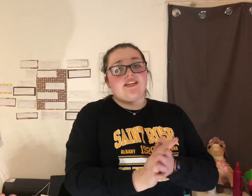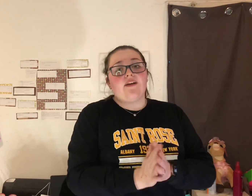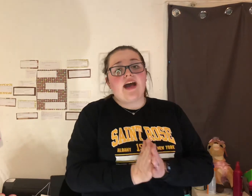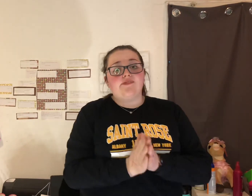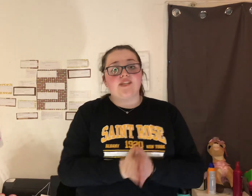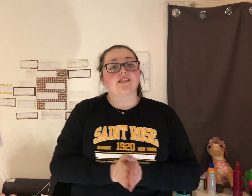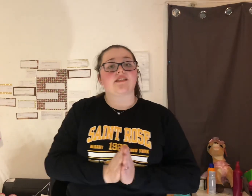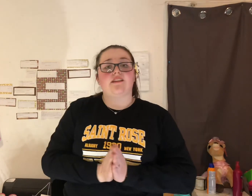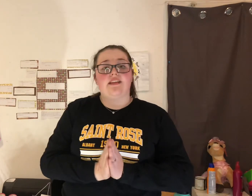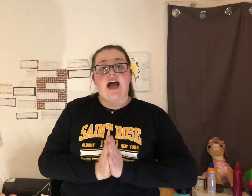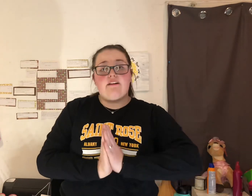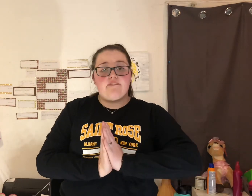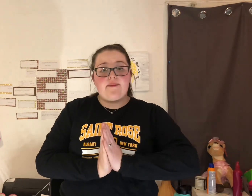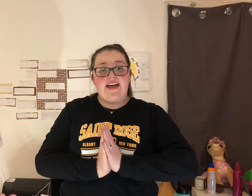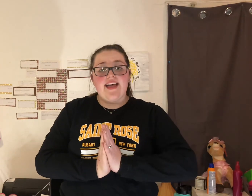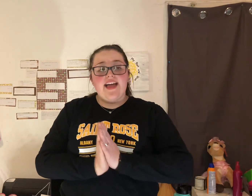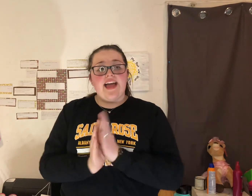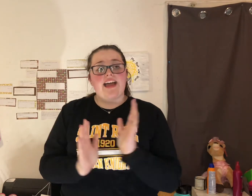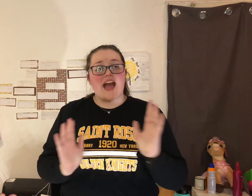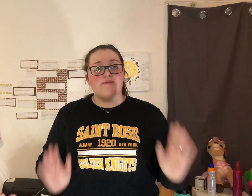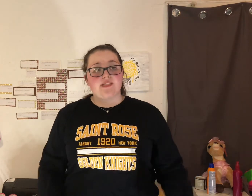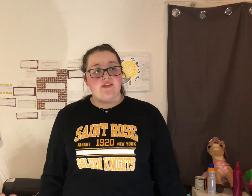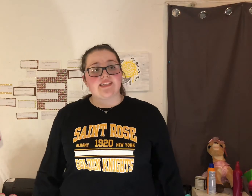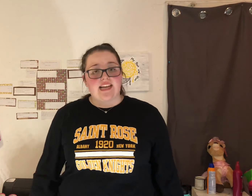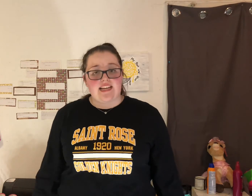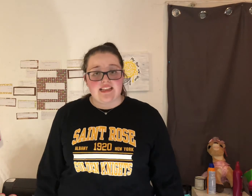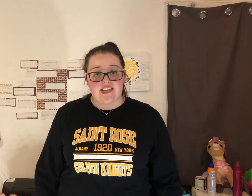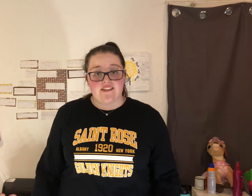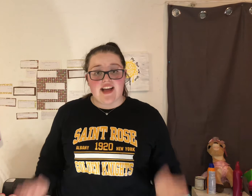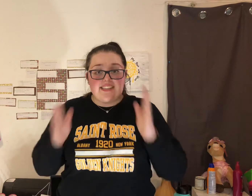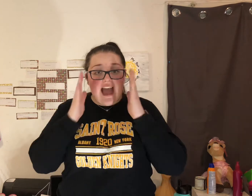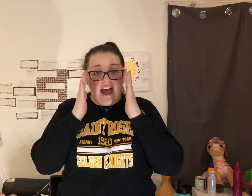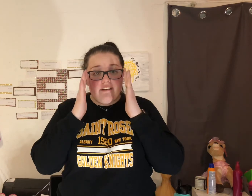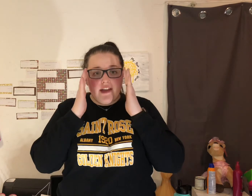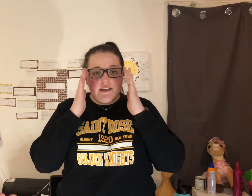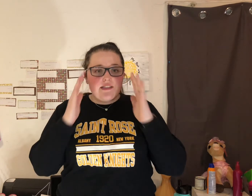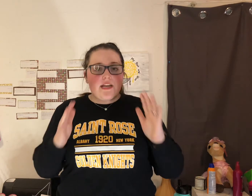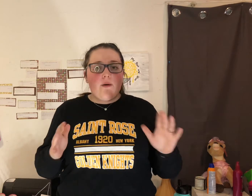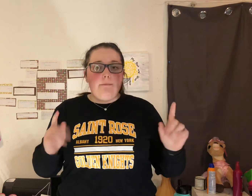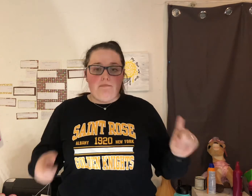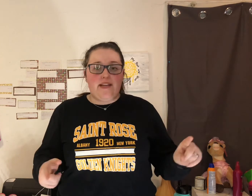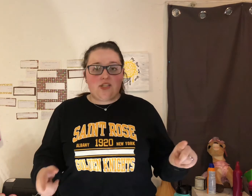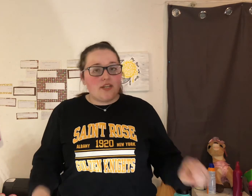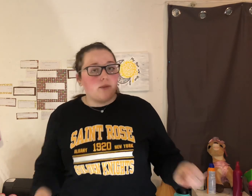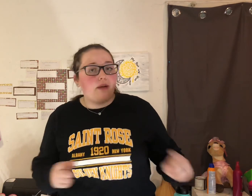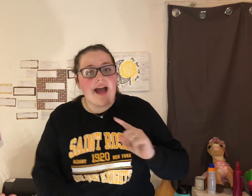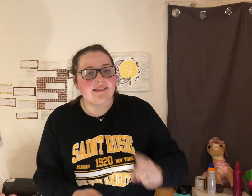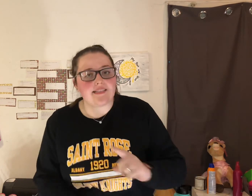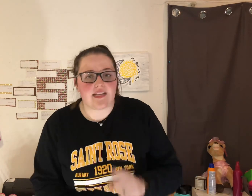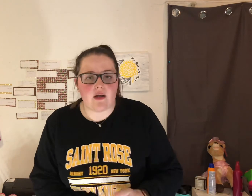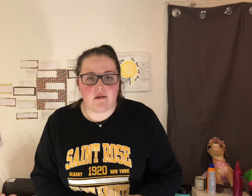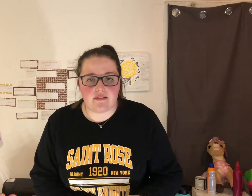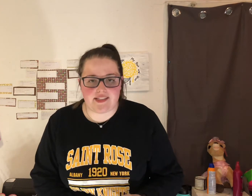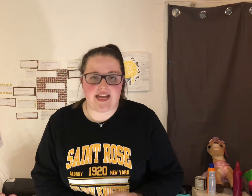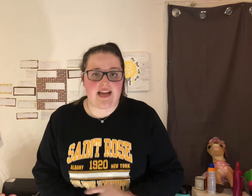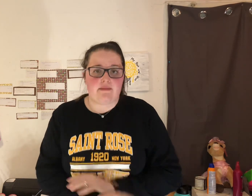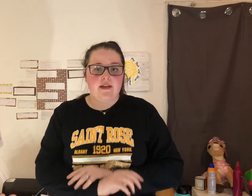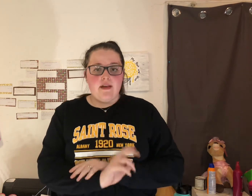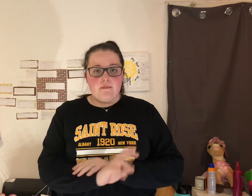have just learned the alphabet and I'm so excited that you guys have. So make sure you're practicing all the time.